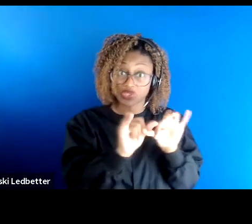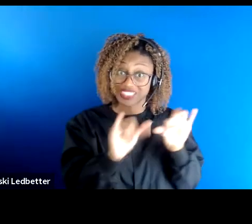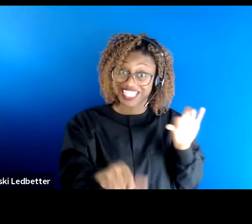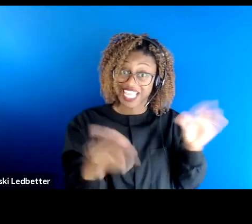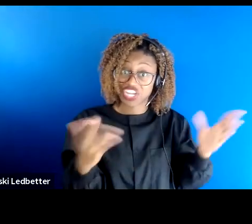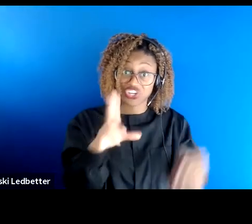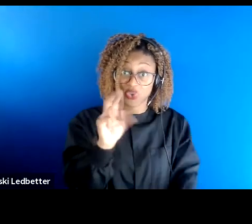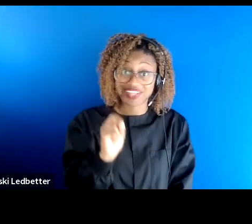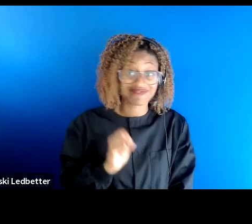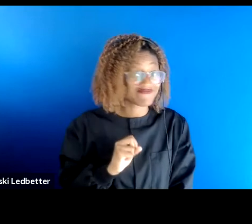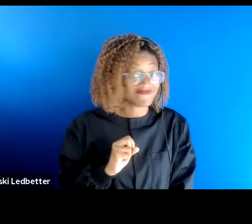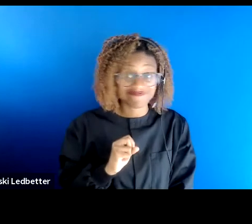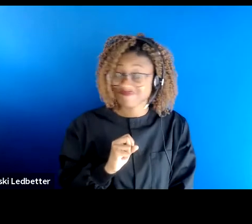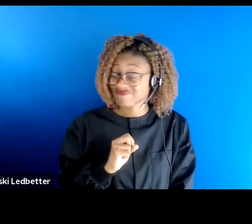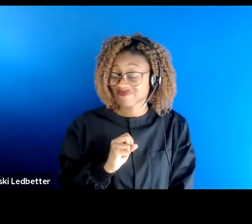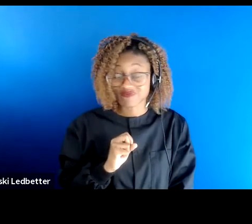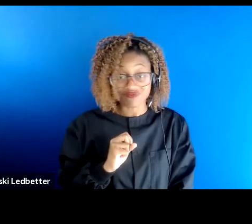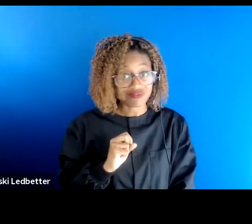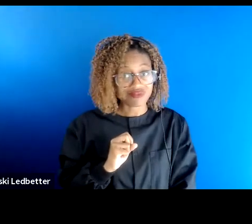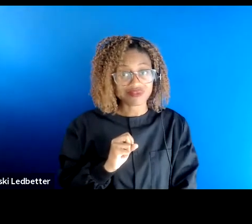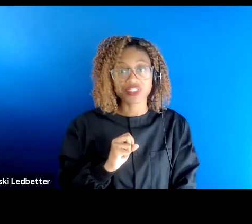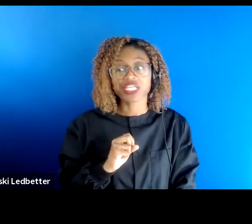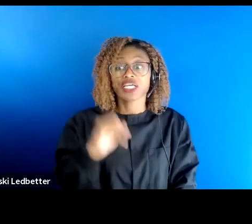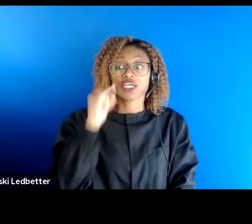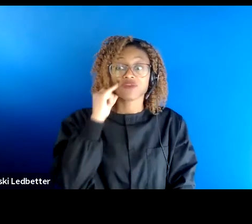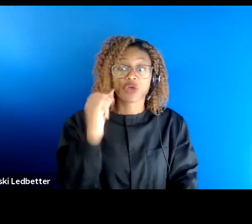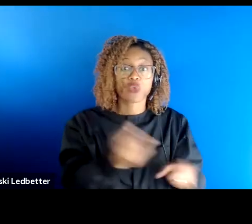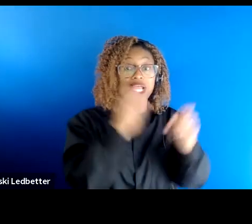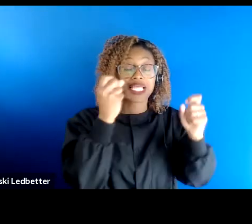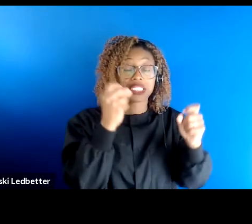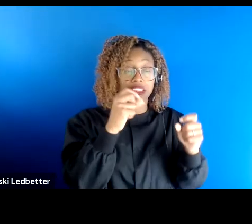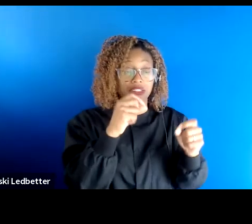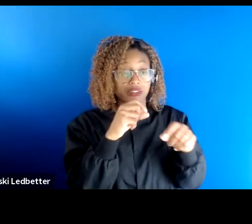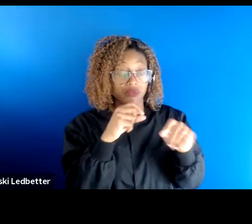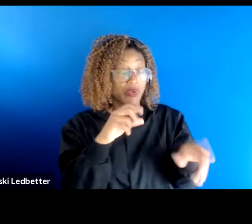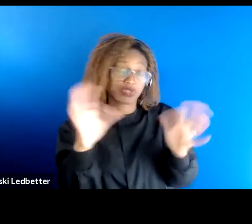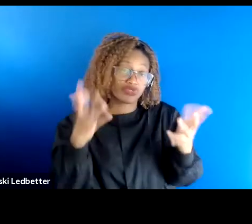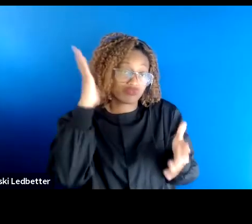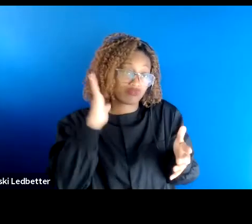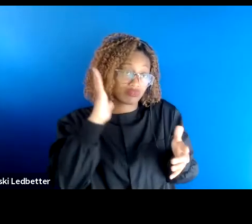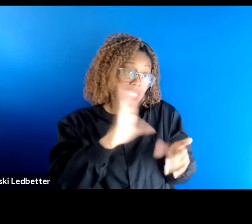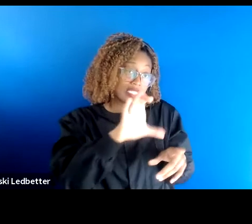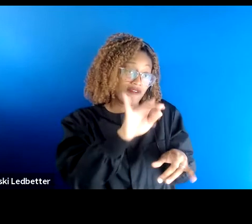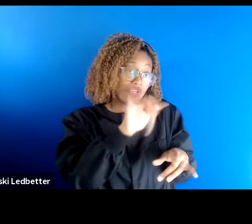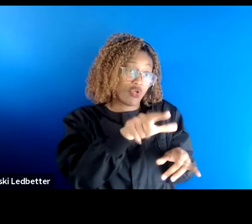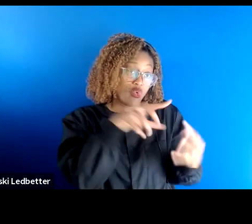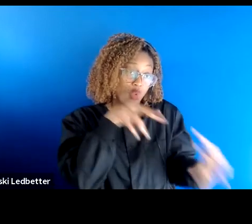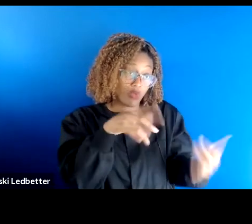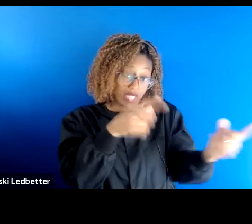States. If, when the Civil War was happening, Abraham